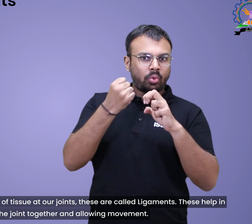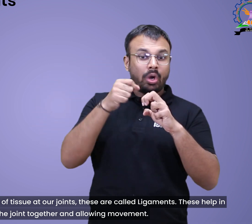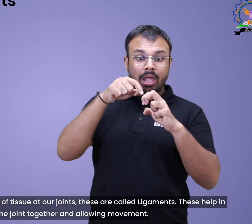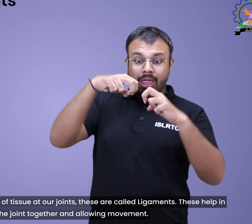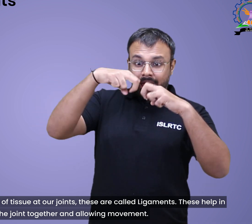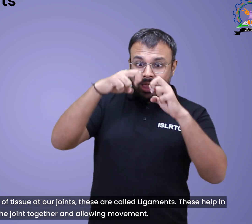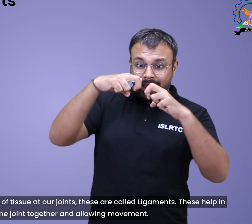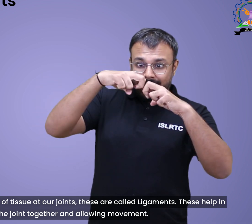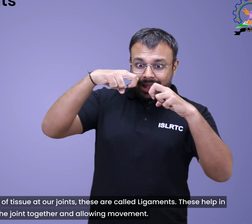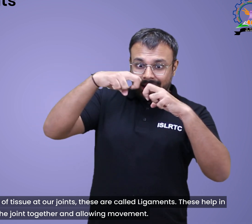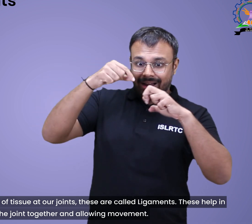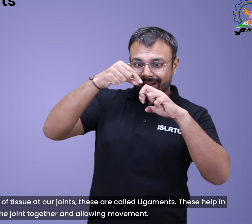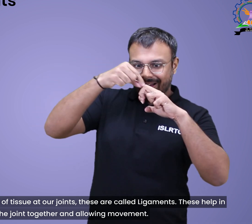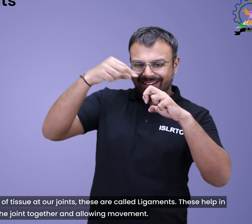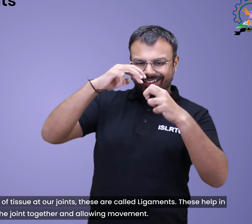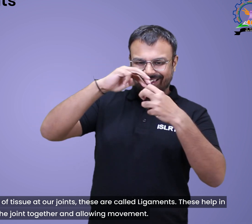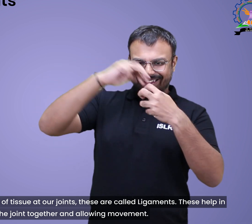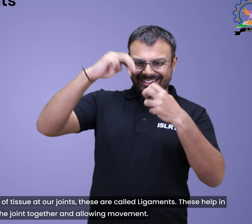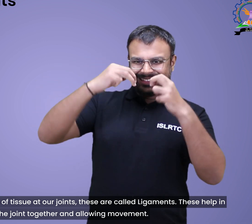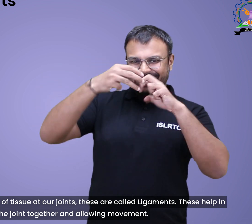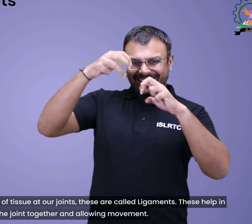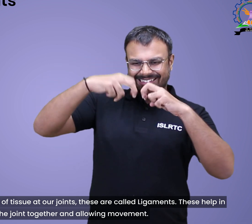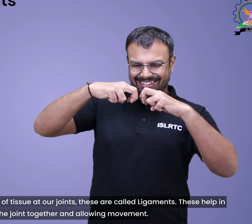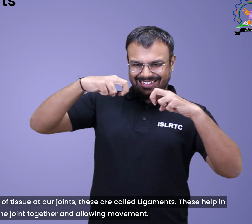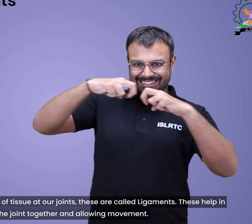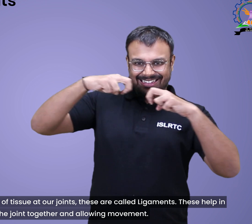the joint together and allowing movement.